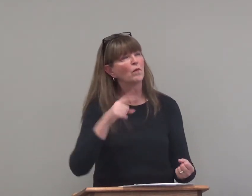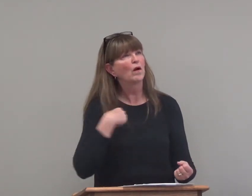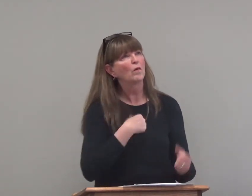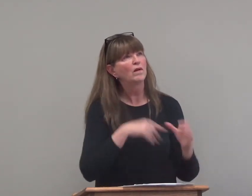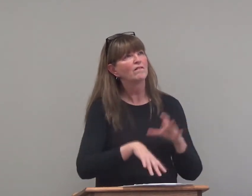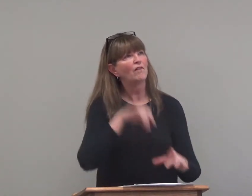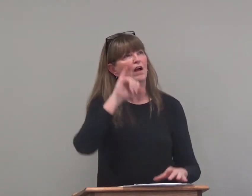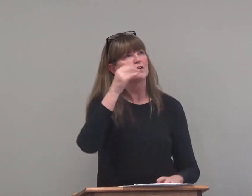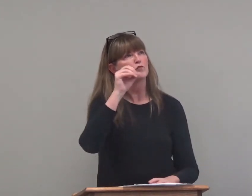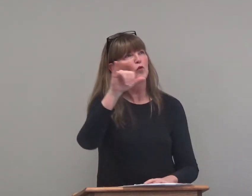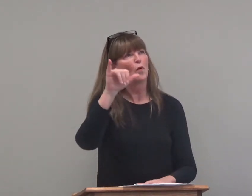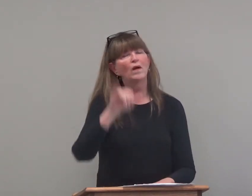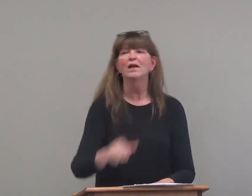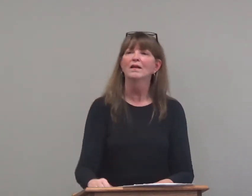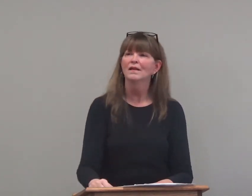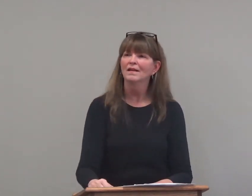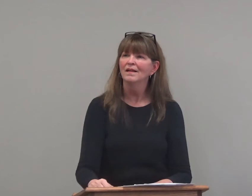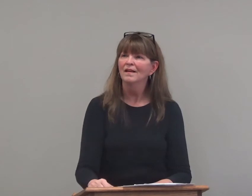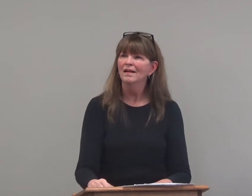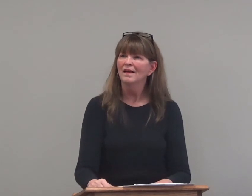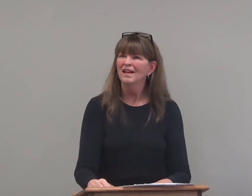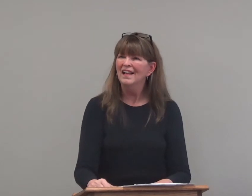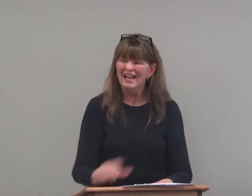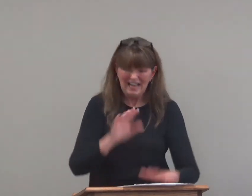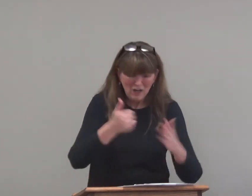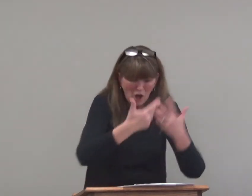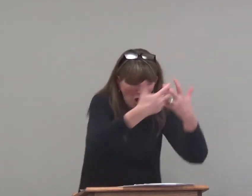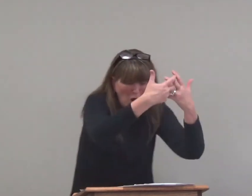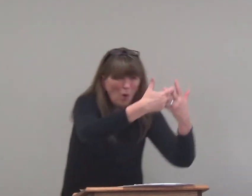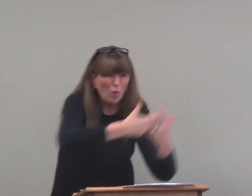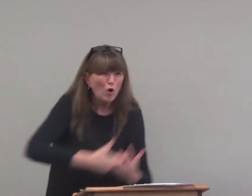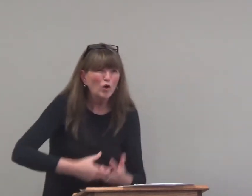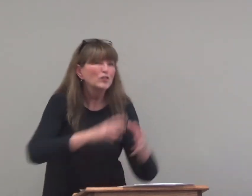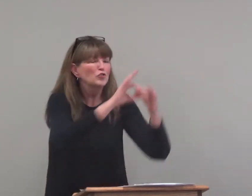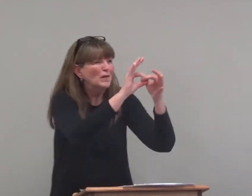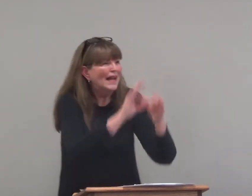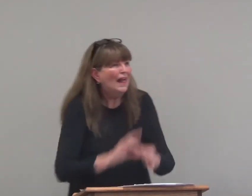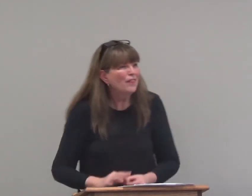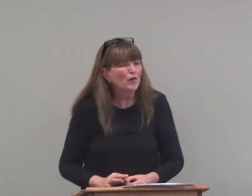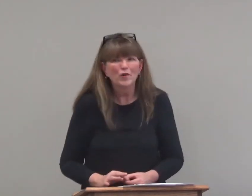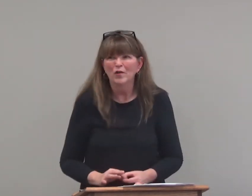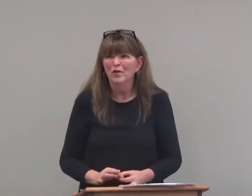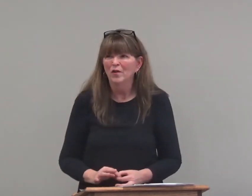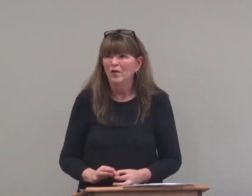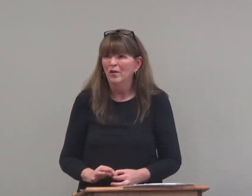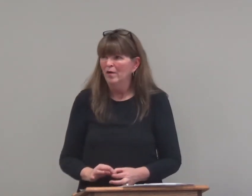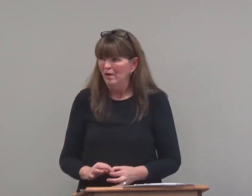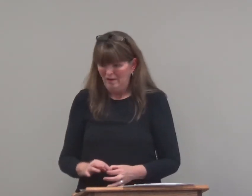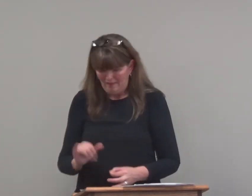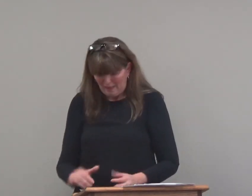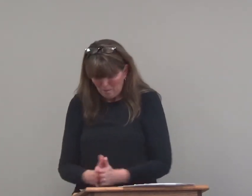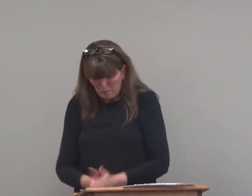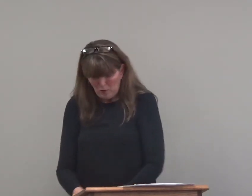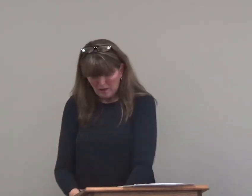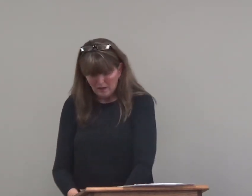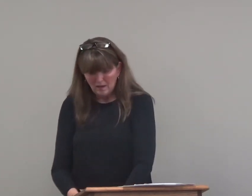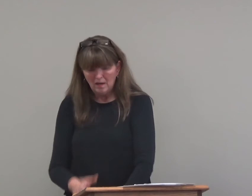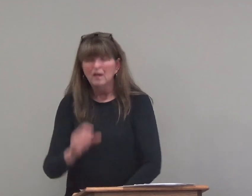strength. And when we do, that is where we find joy. You can see how all of this knits together?